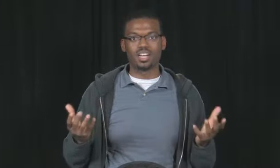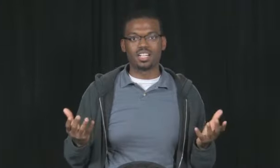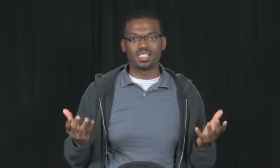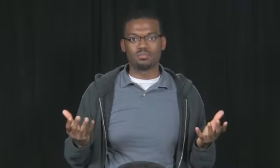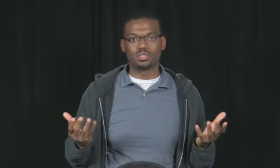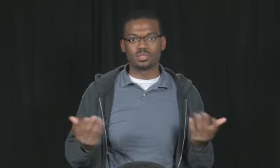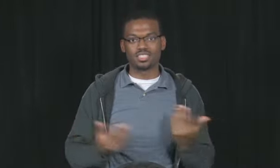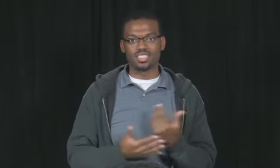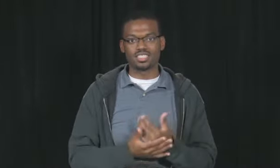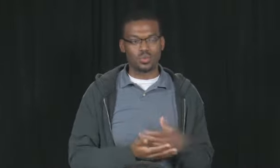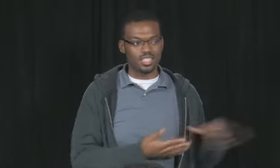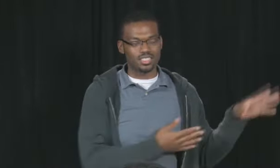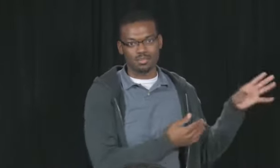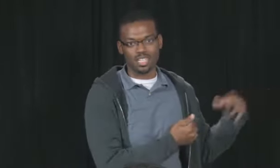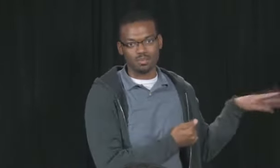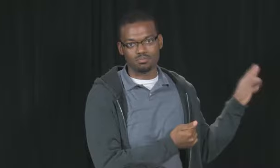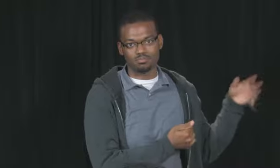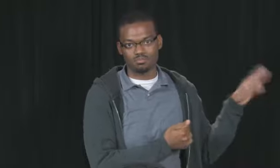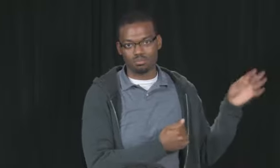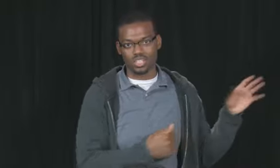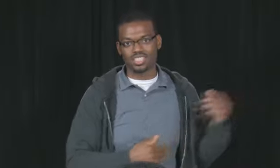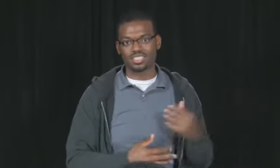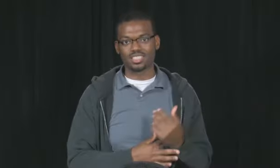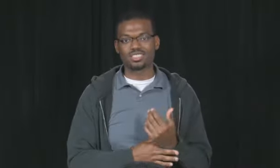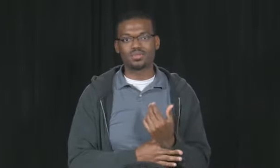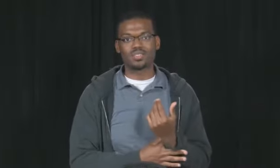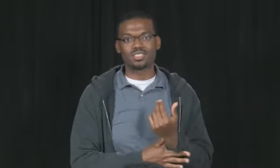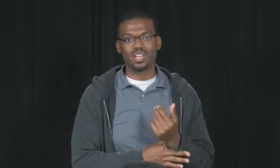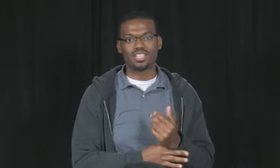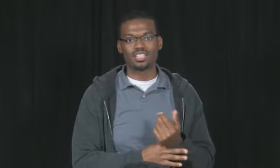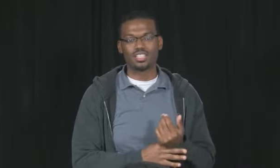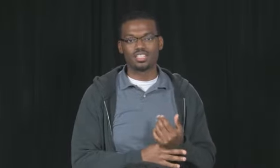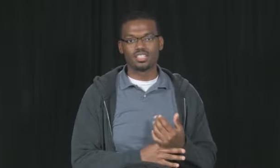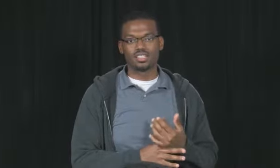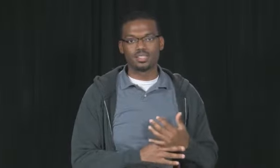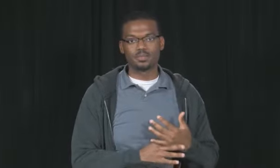glorifying her in the most real sense, while at the same time brushing this other stuff off as fake. Yes.